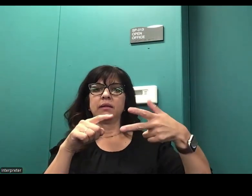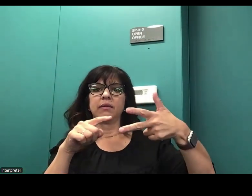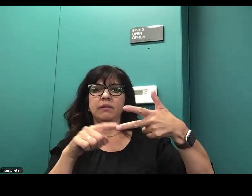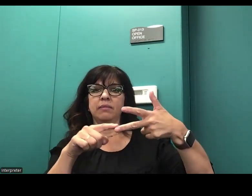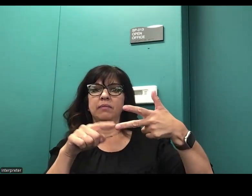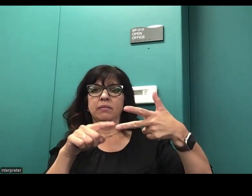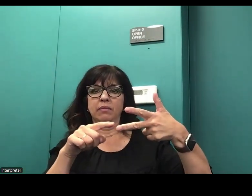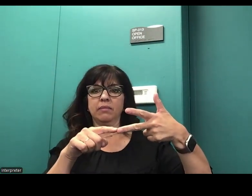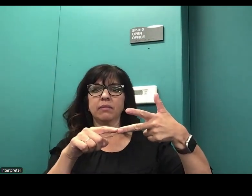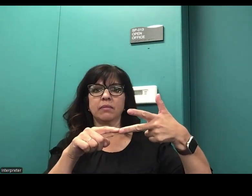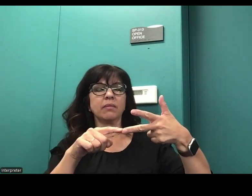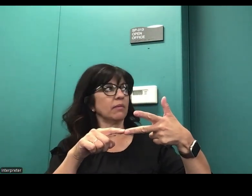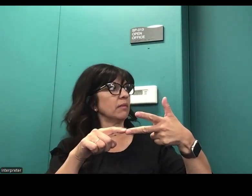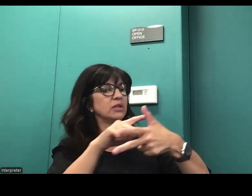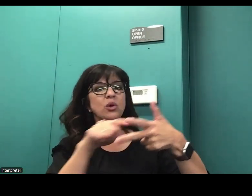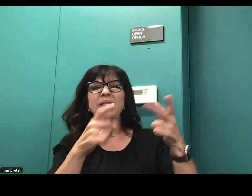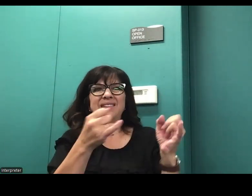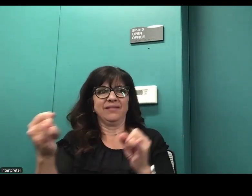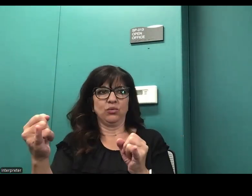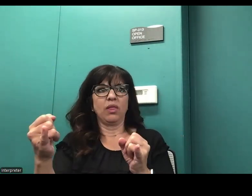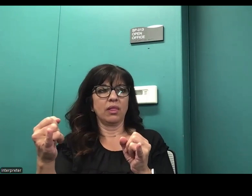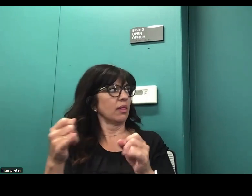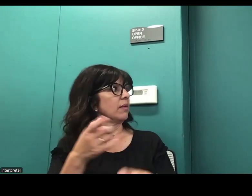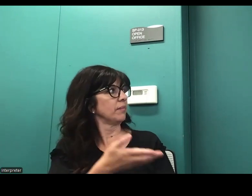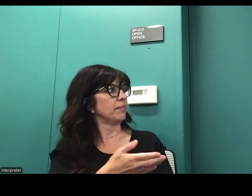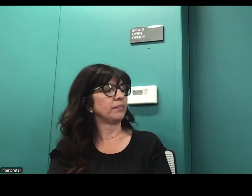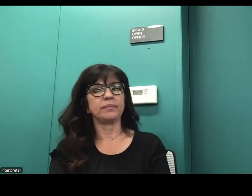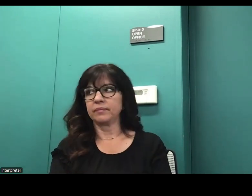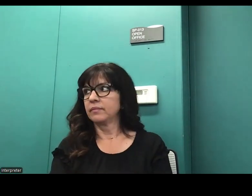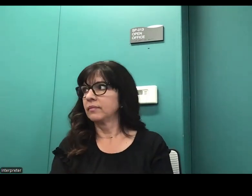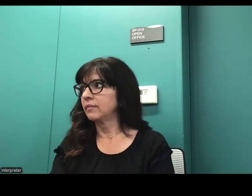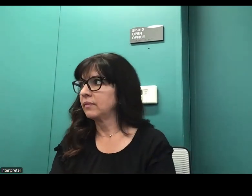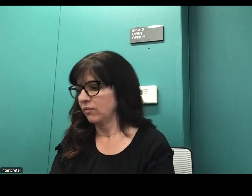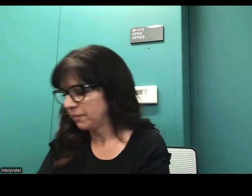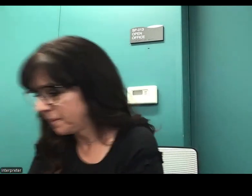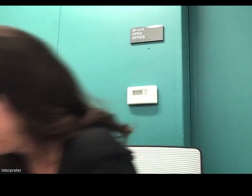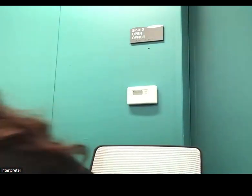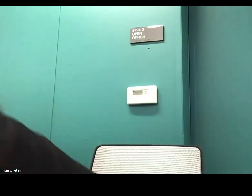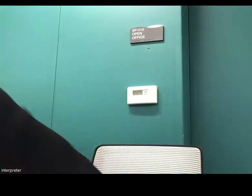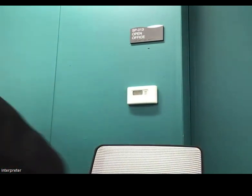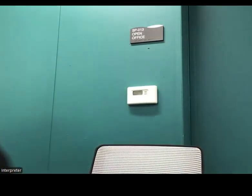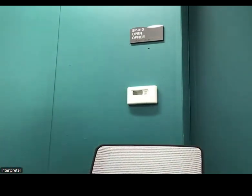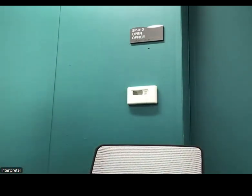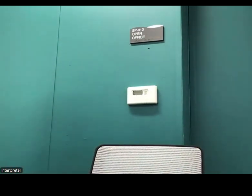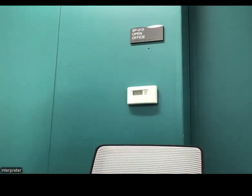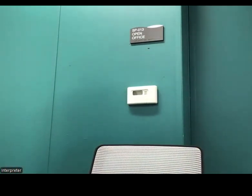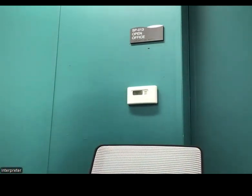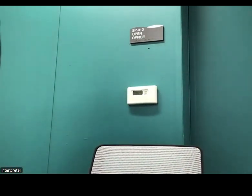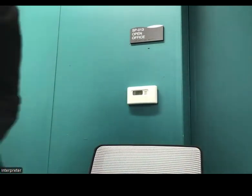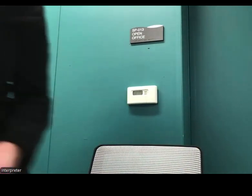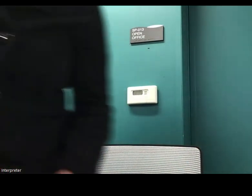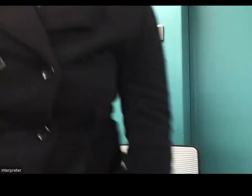codes, privileges, or beliefs. So this is an individual. Okay. First one, what do you think that was talking